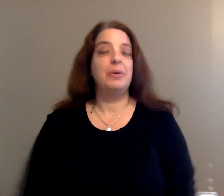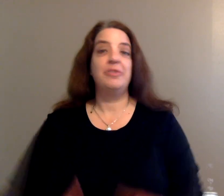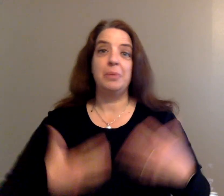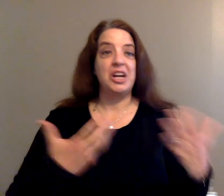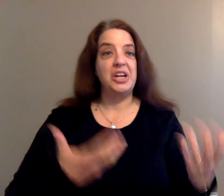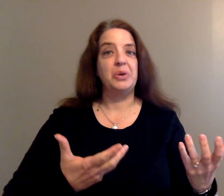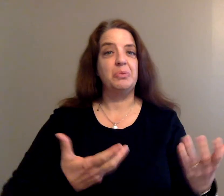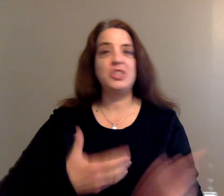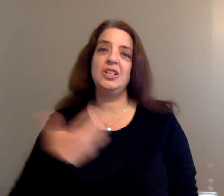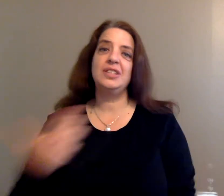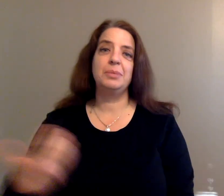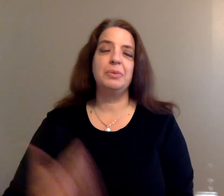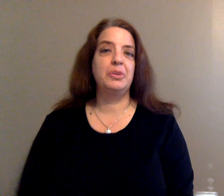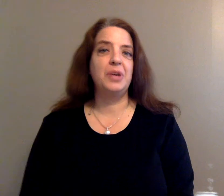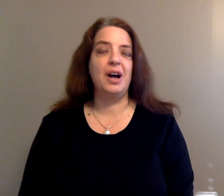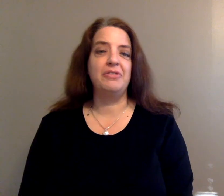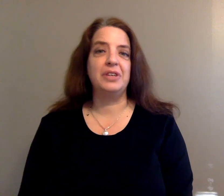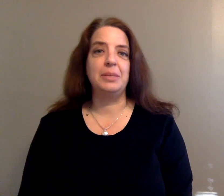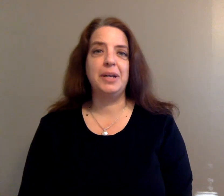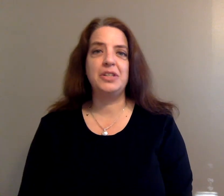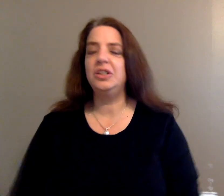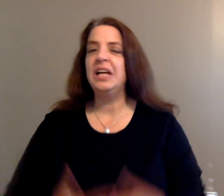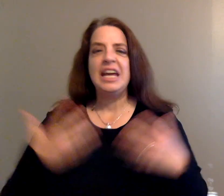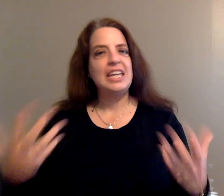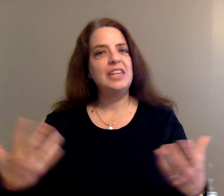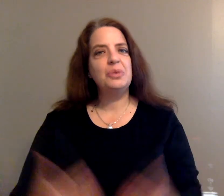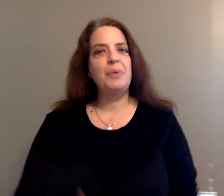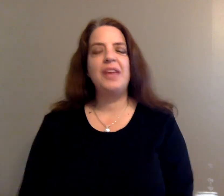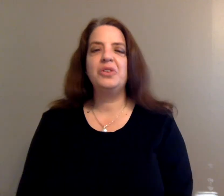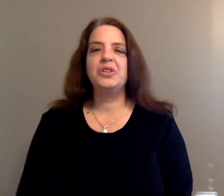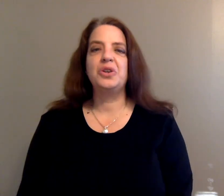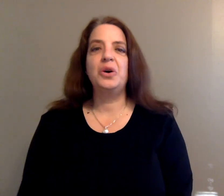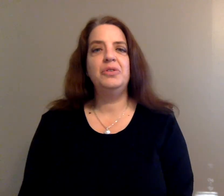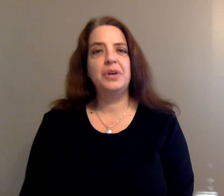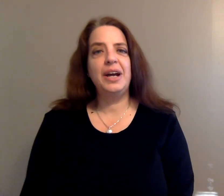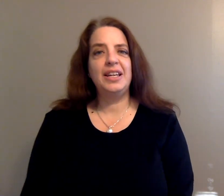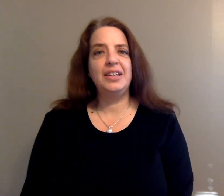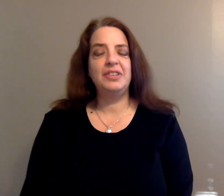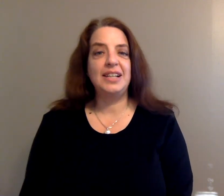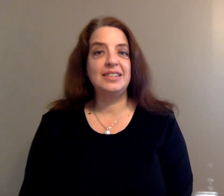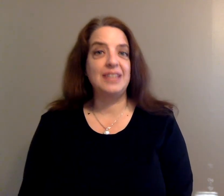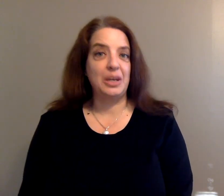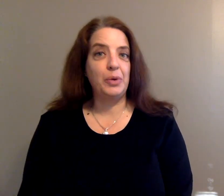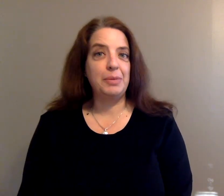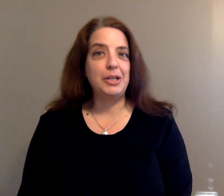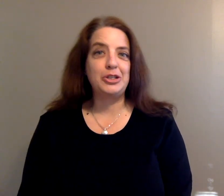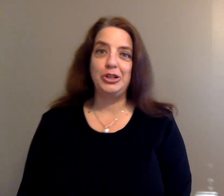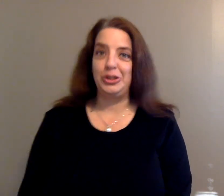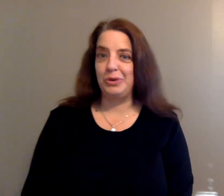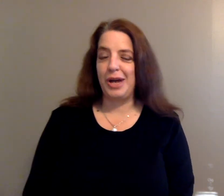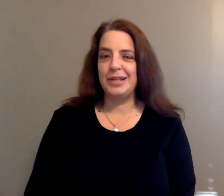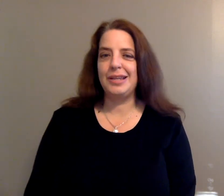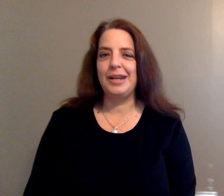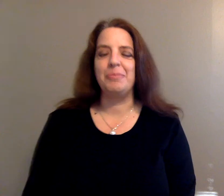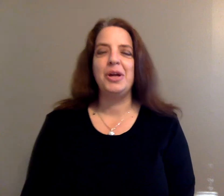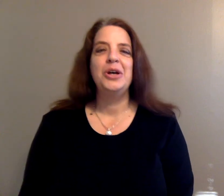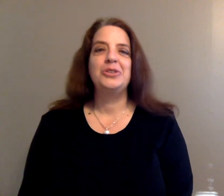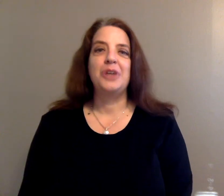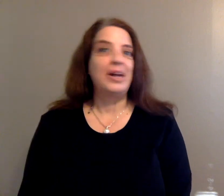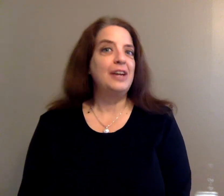them are here at Richland, some of them we offer at the Bechtel. Either way though, there's a whole variety of classes and I want to make sure you know how to sign them. So here they